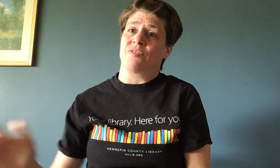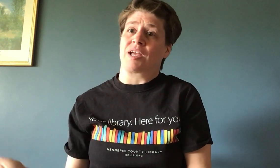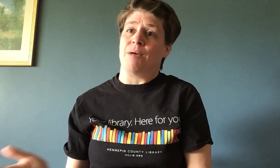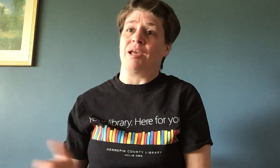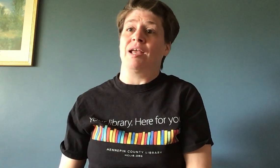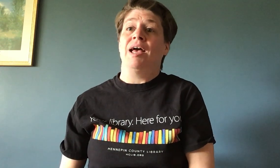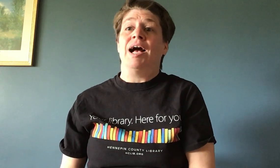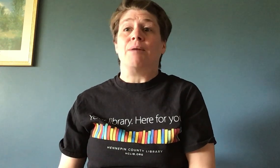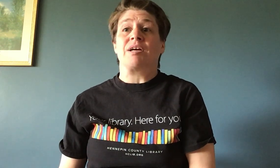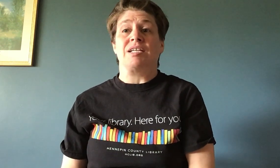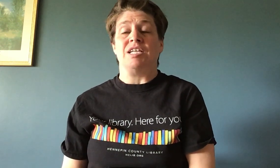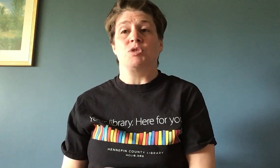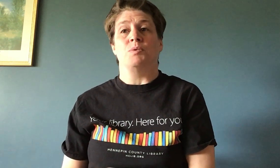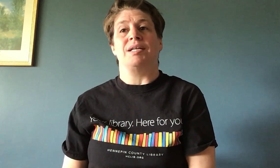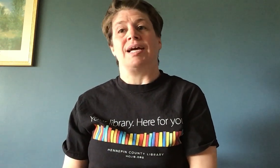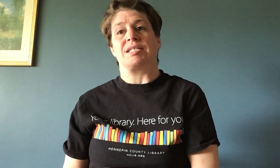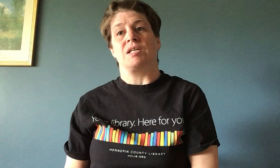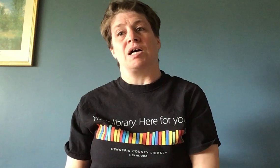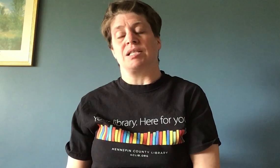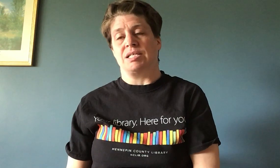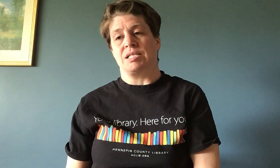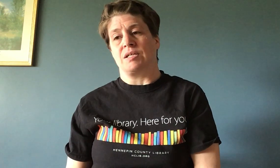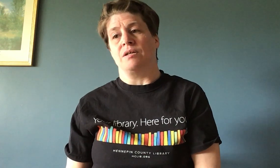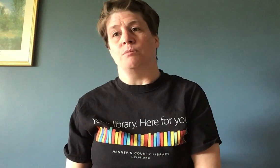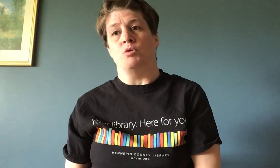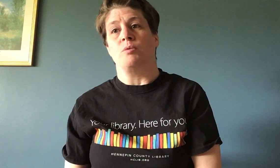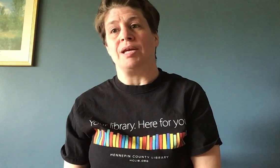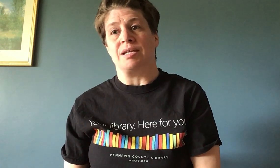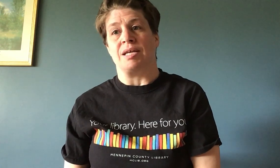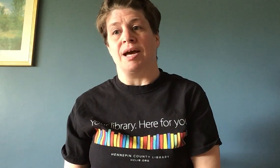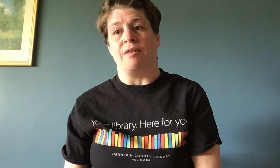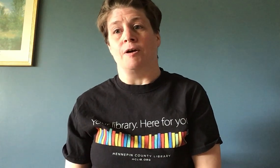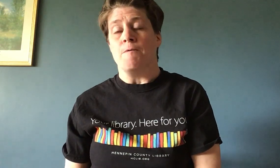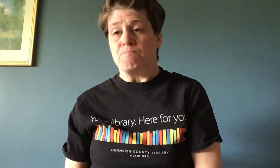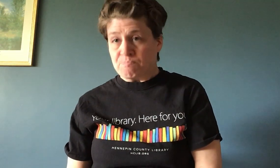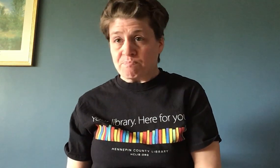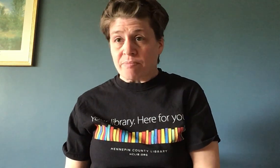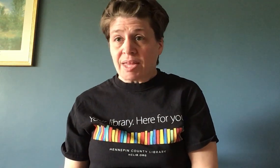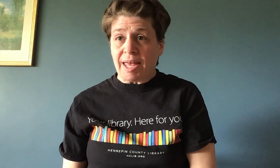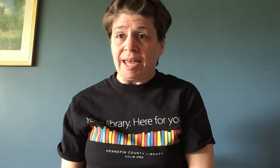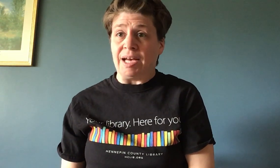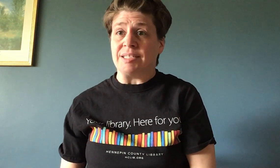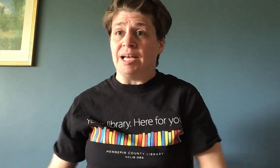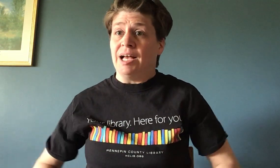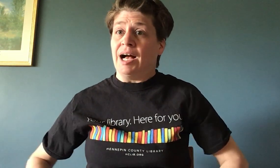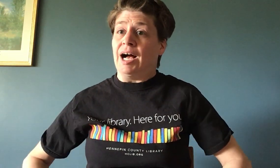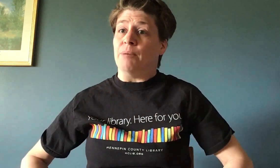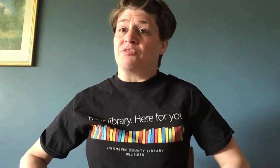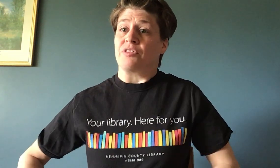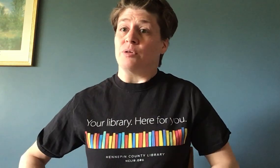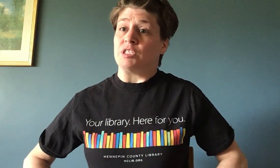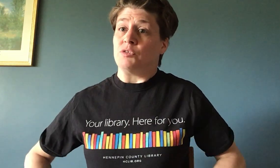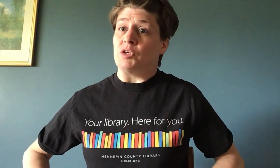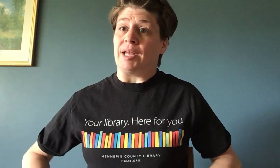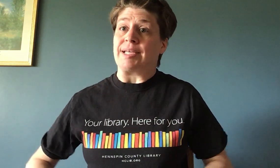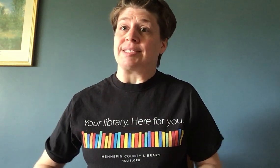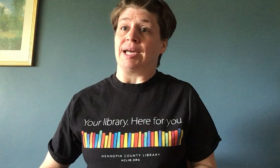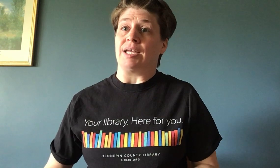for coming, I'm going to teach you one last song. This is called The More We Get Together. And for those of you who like sign